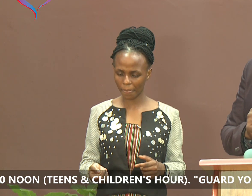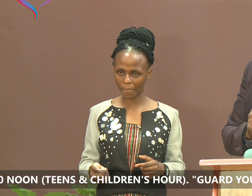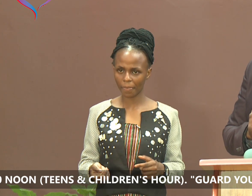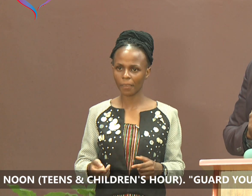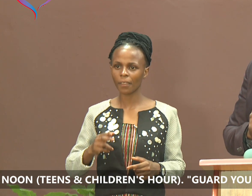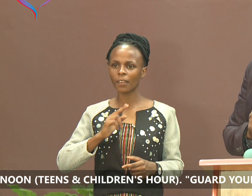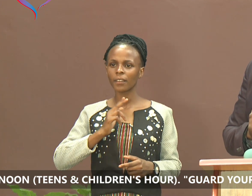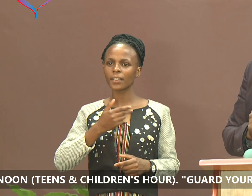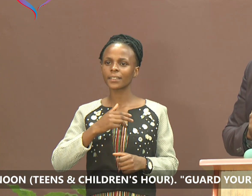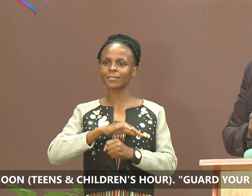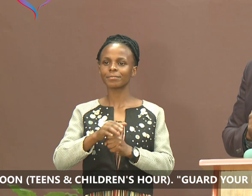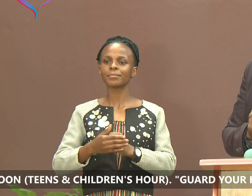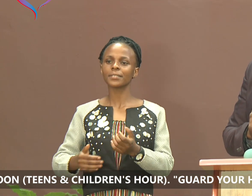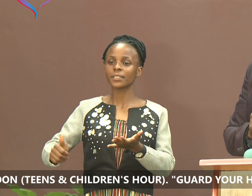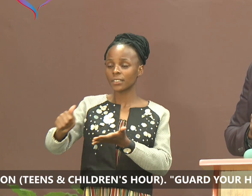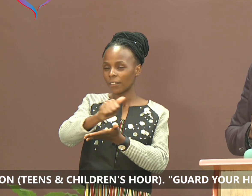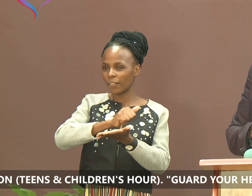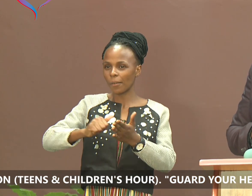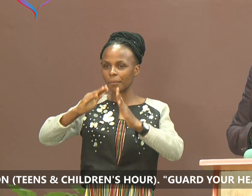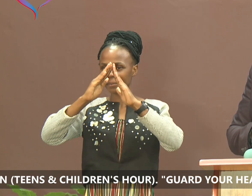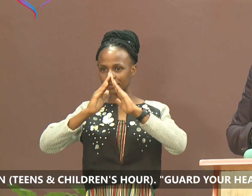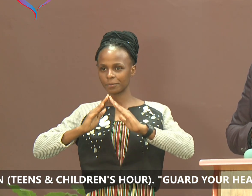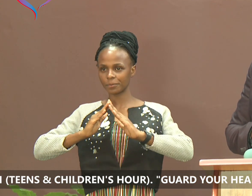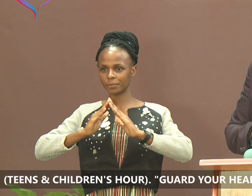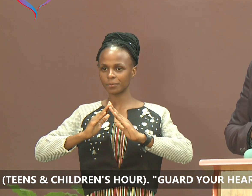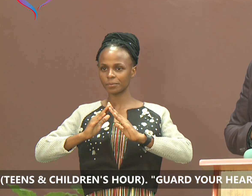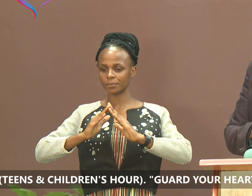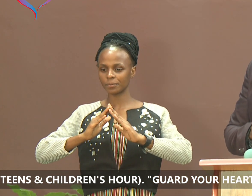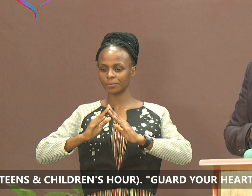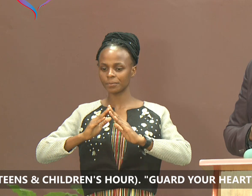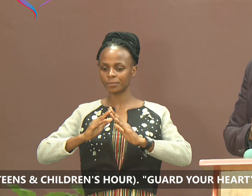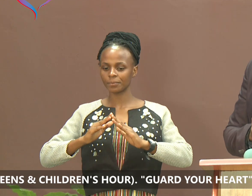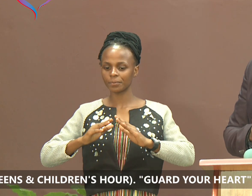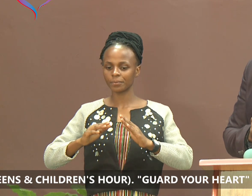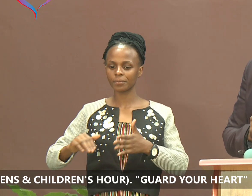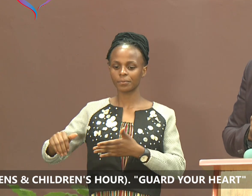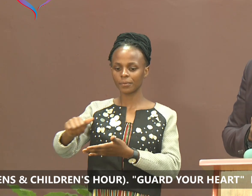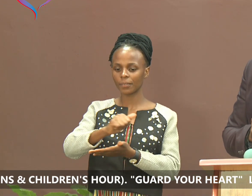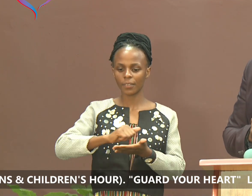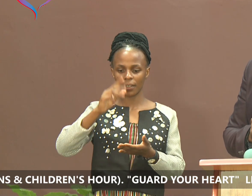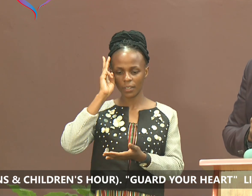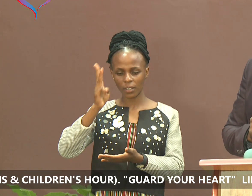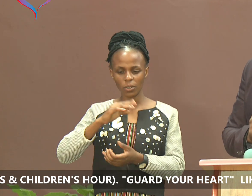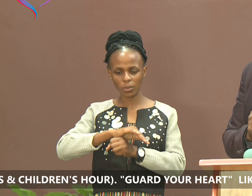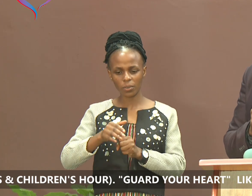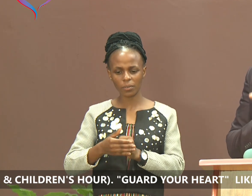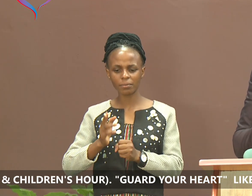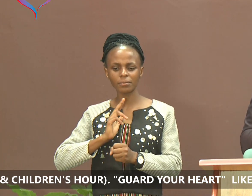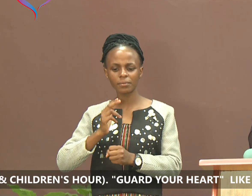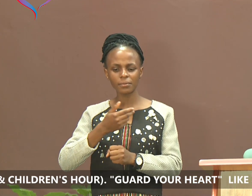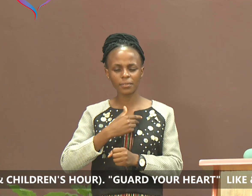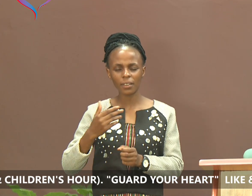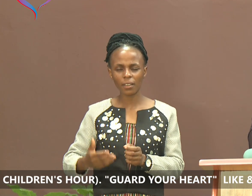Let us create an environment at home tutekewe embera waka an environment that will cause us to have